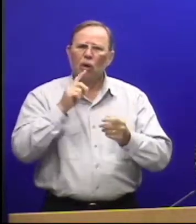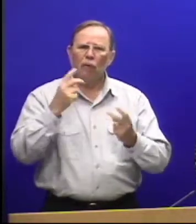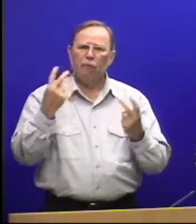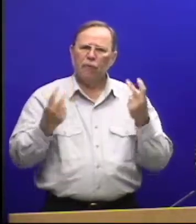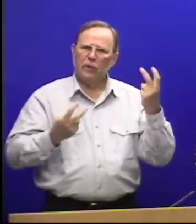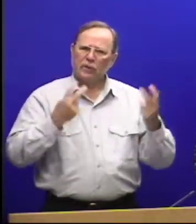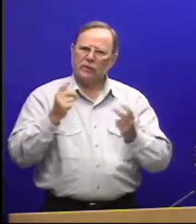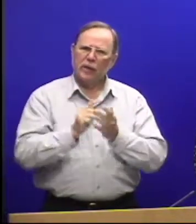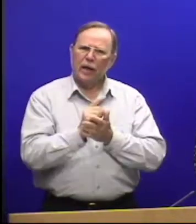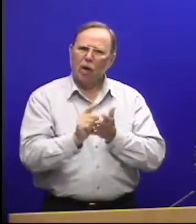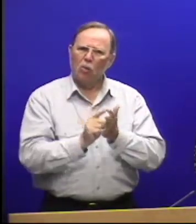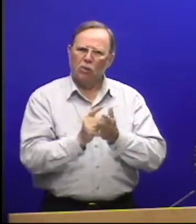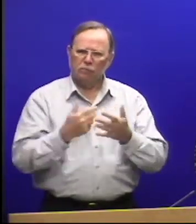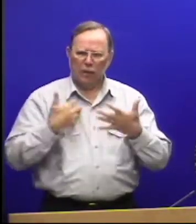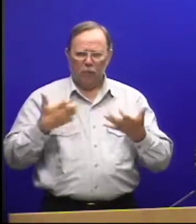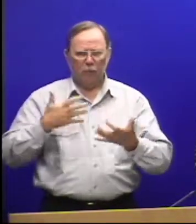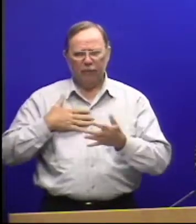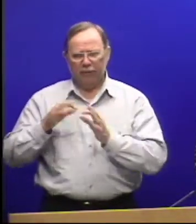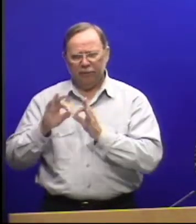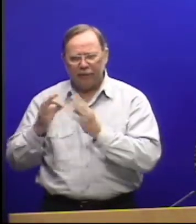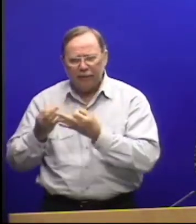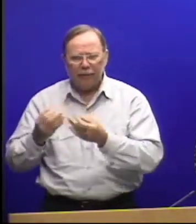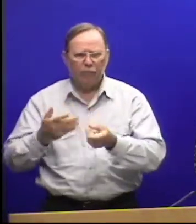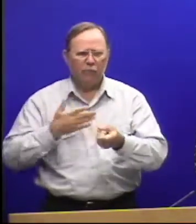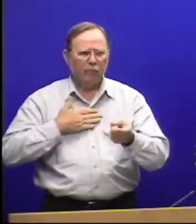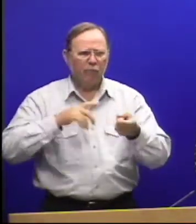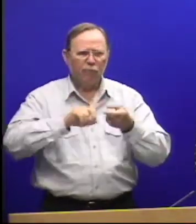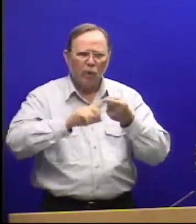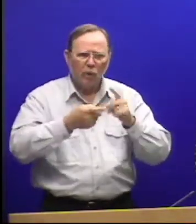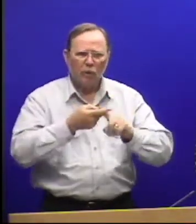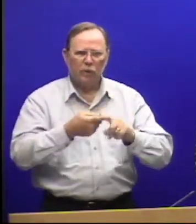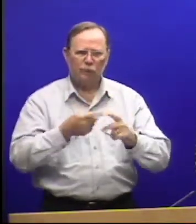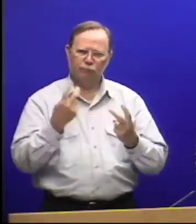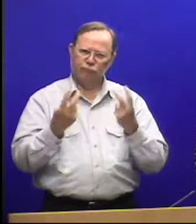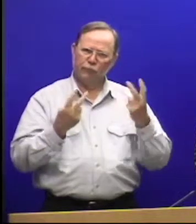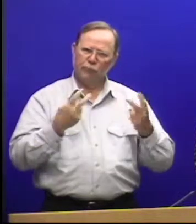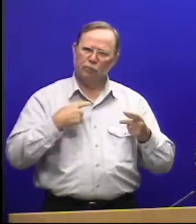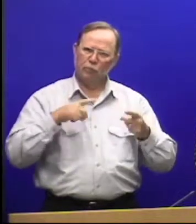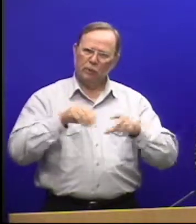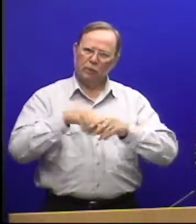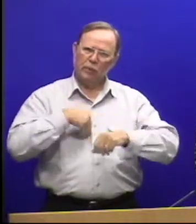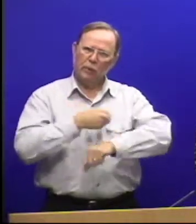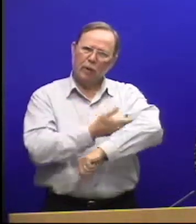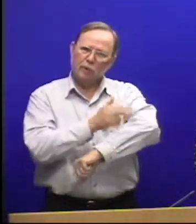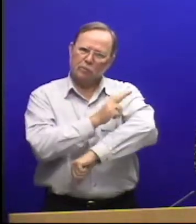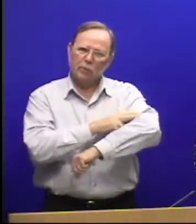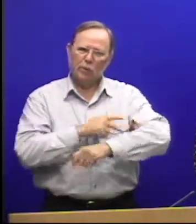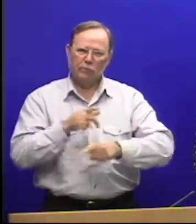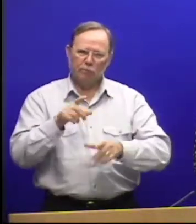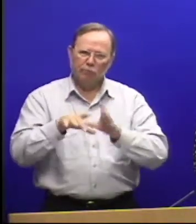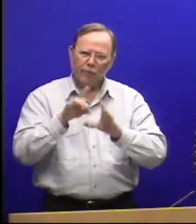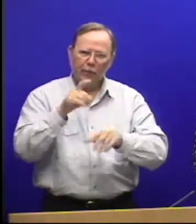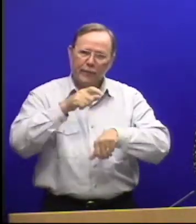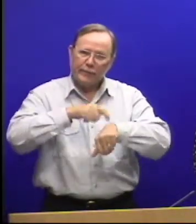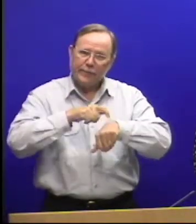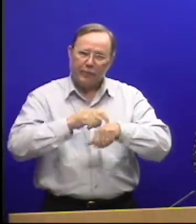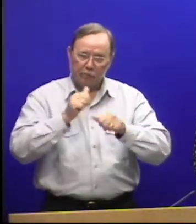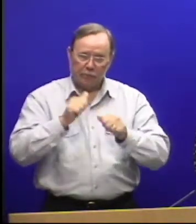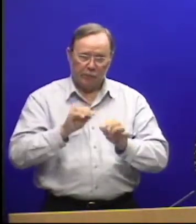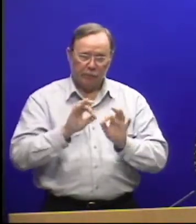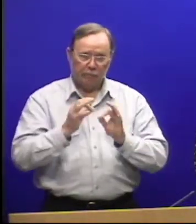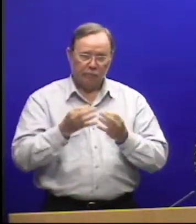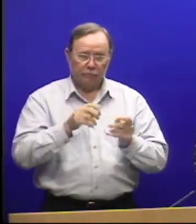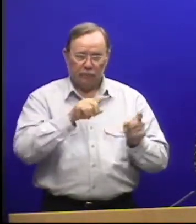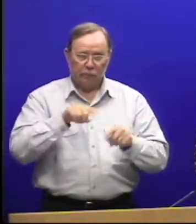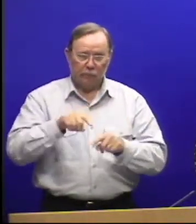my family and friends to visit me while I am in the hospital, so be sure you find out. Can the family come anytime? Is